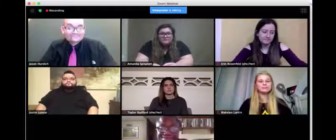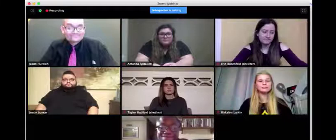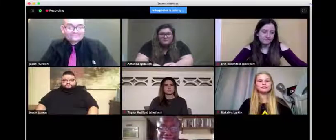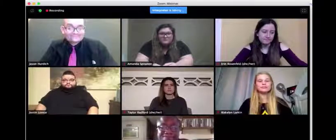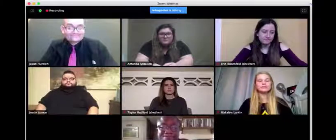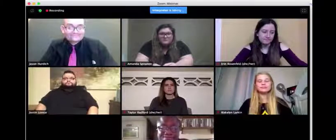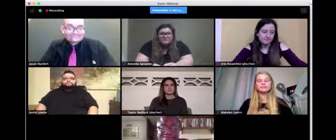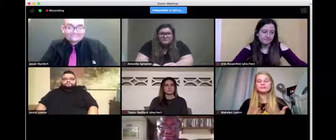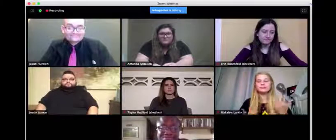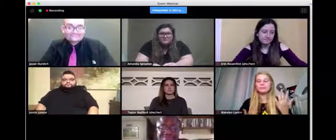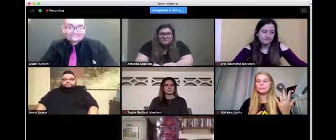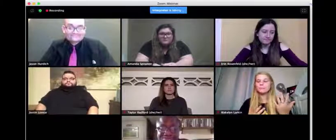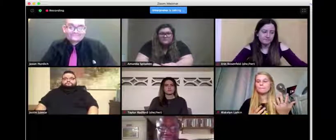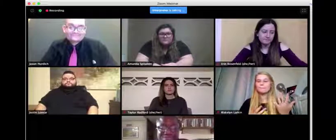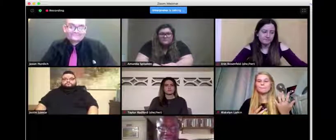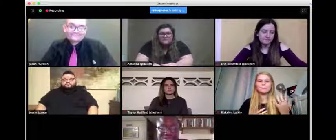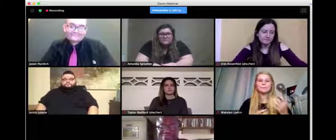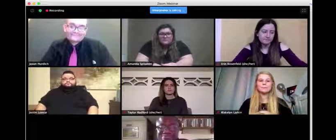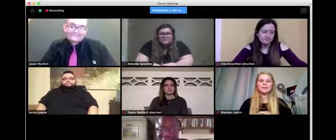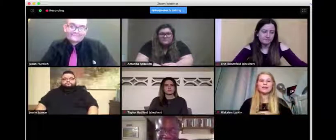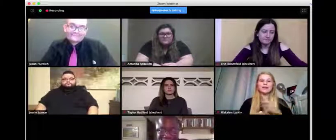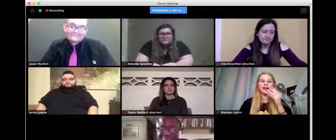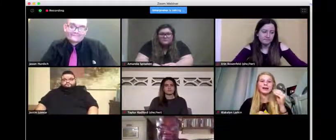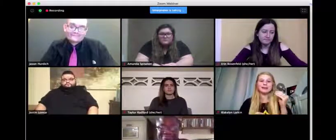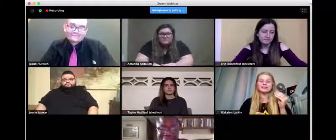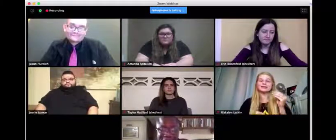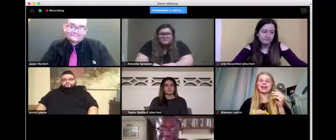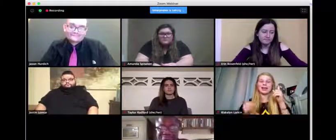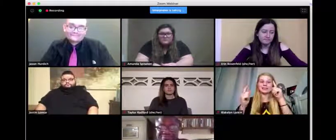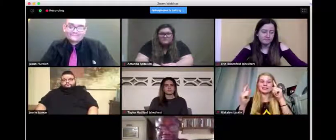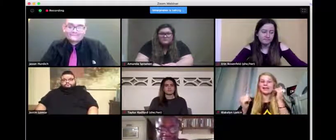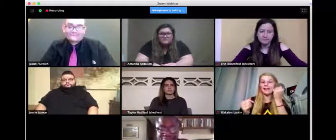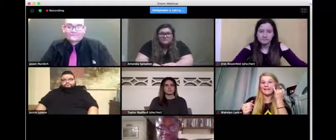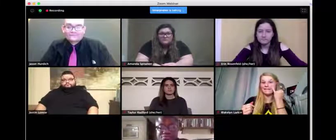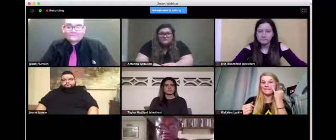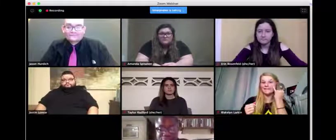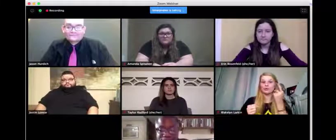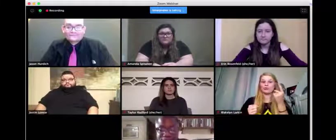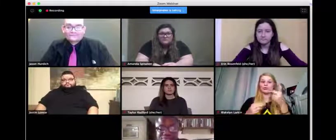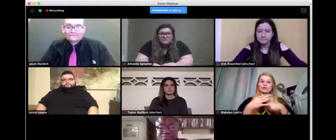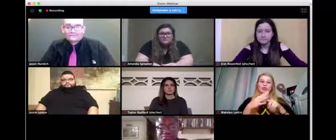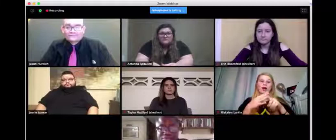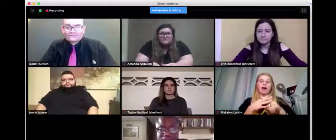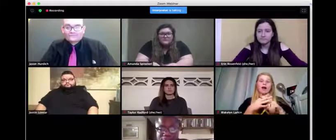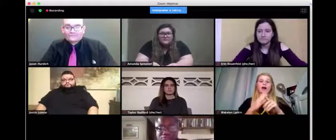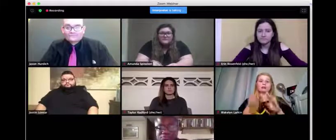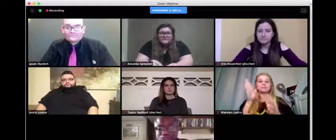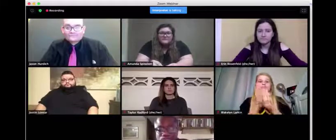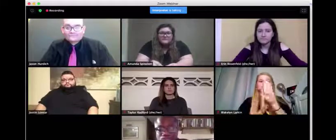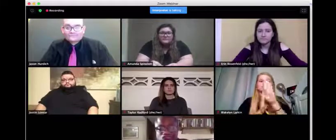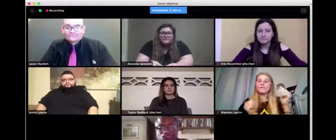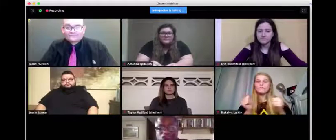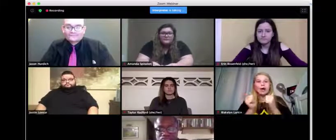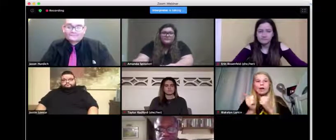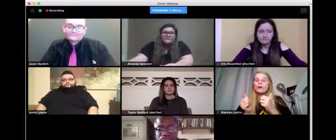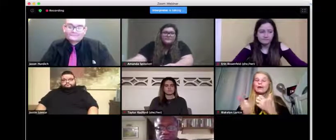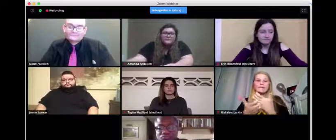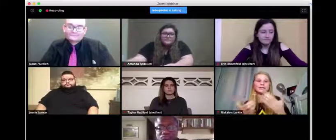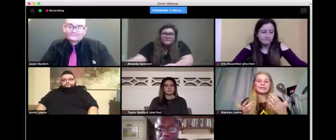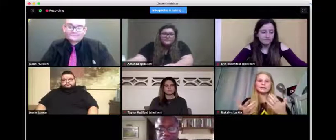And if you start skyrocketing and getting followers a lot and everything, you will notice in public,